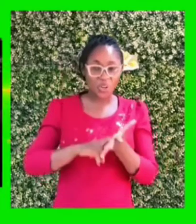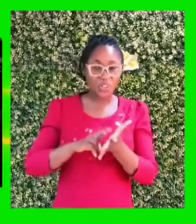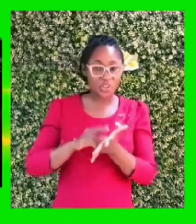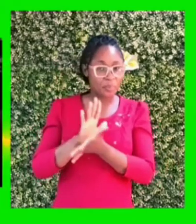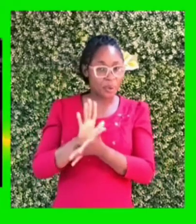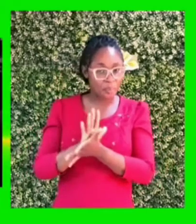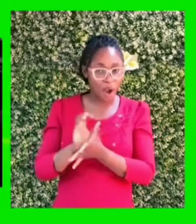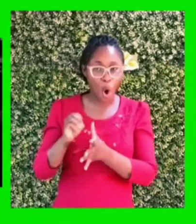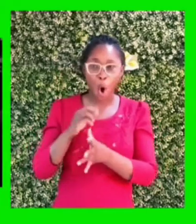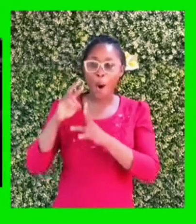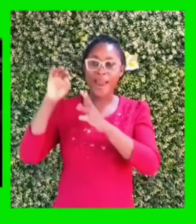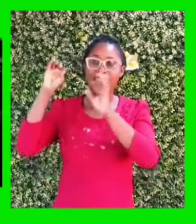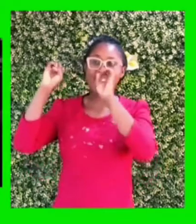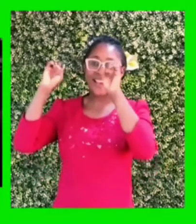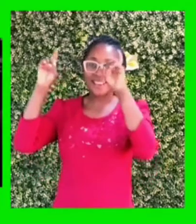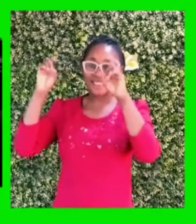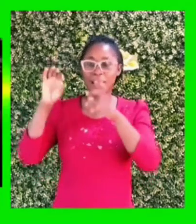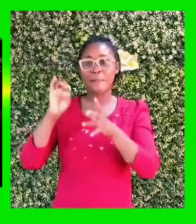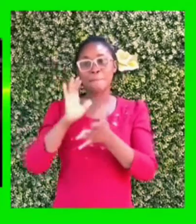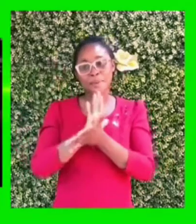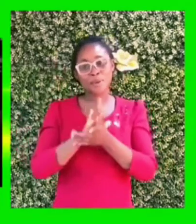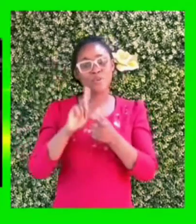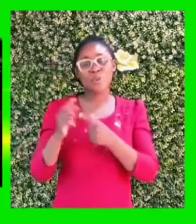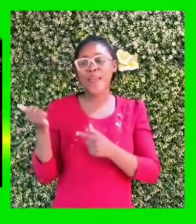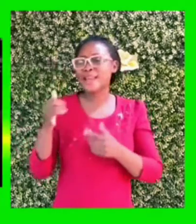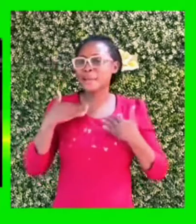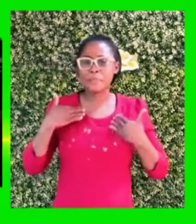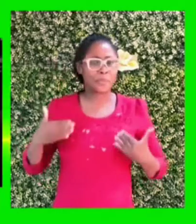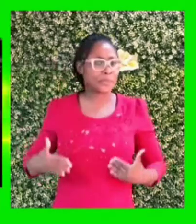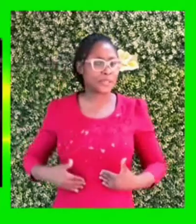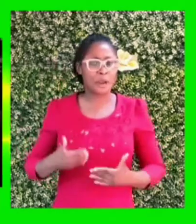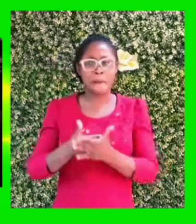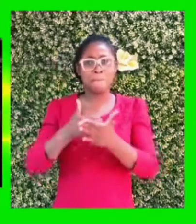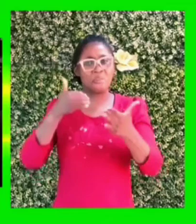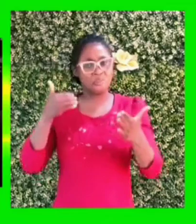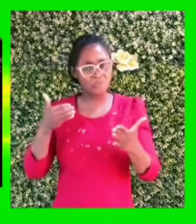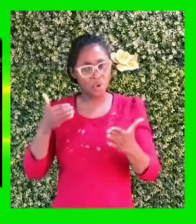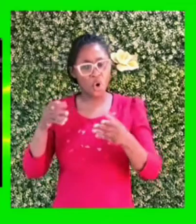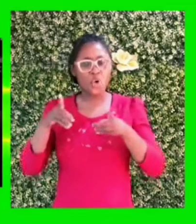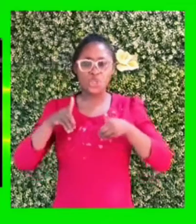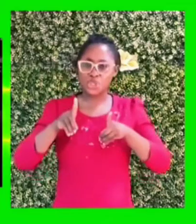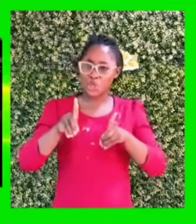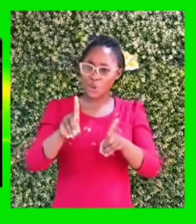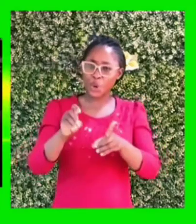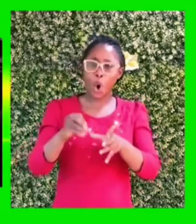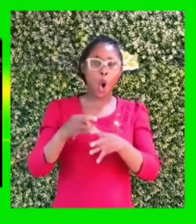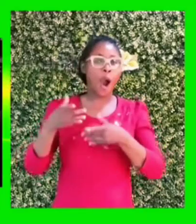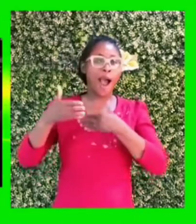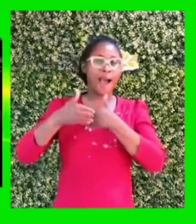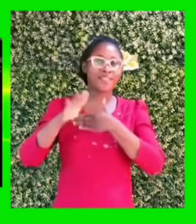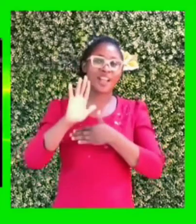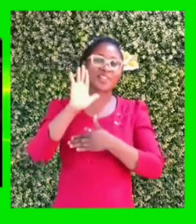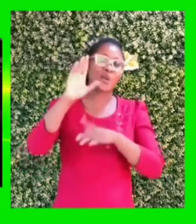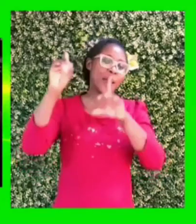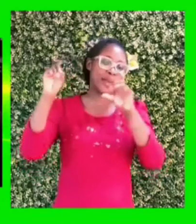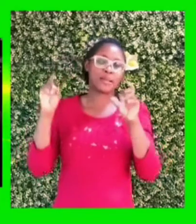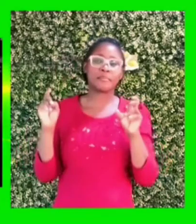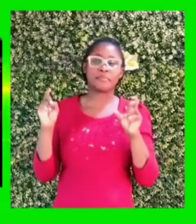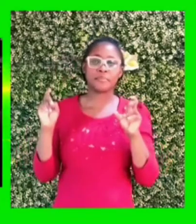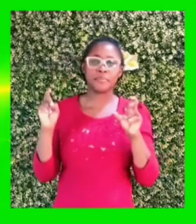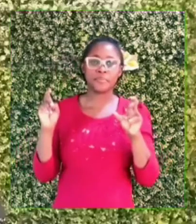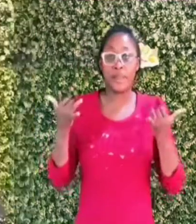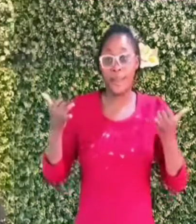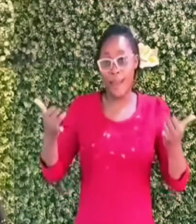or examination slip, to any examination official before, during, or after the